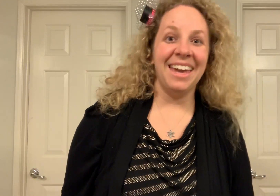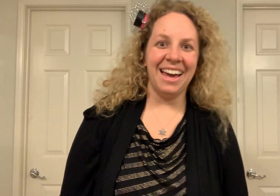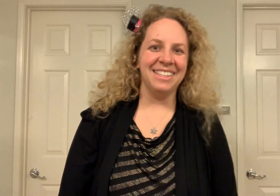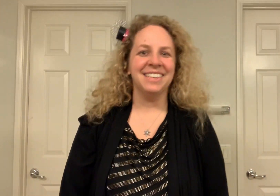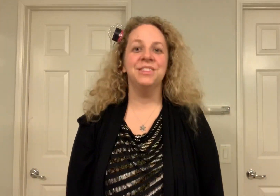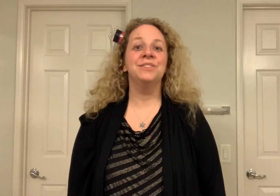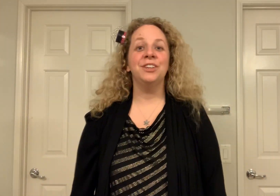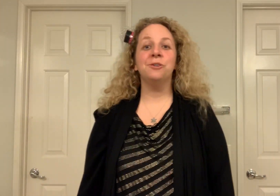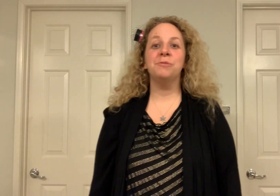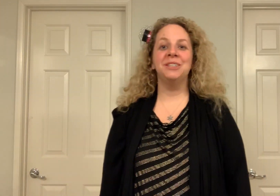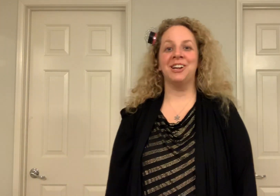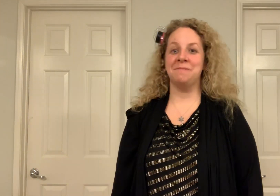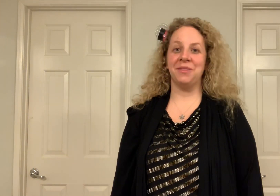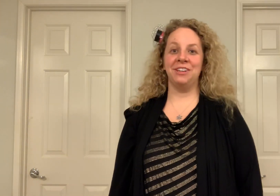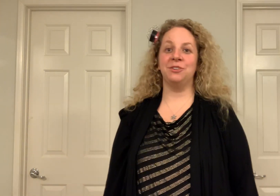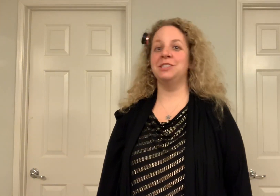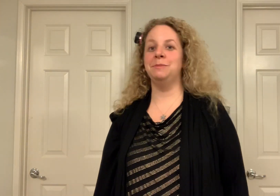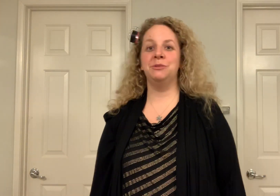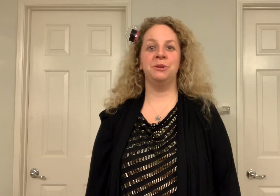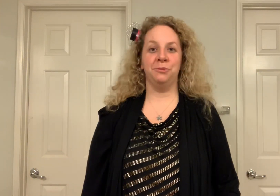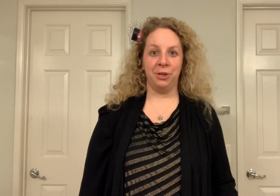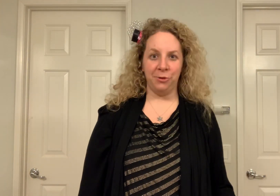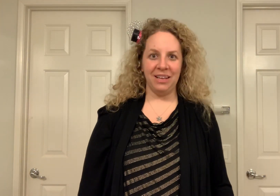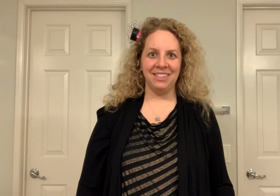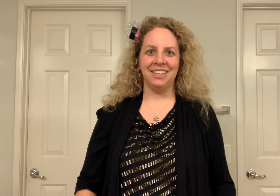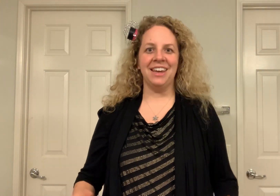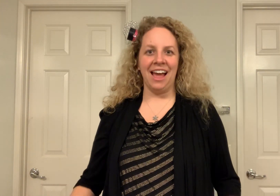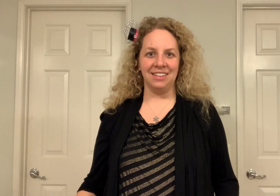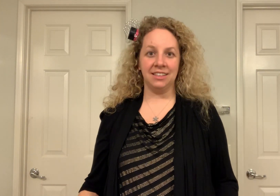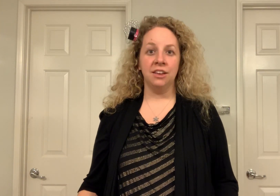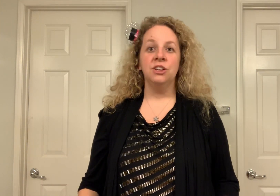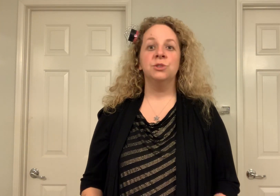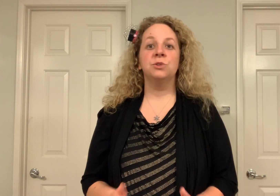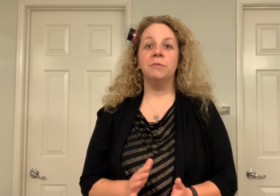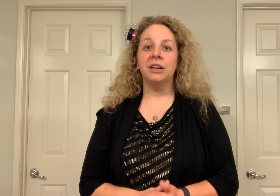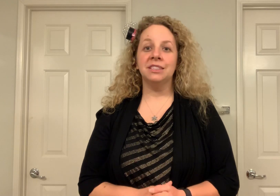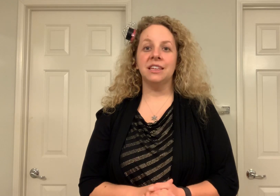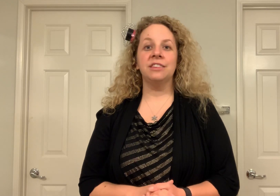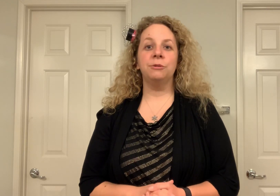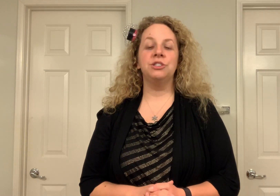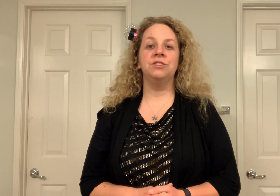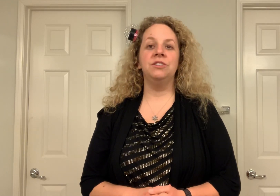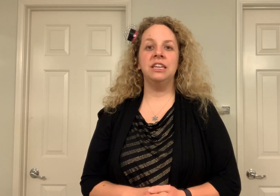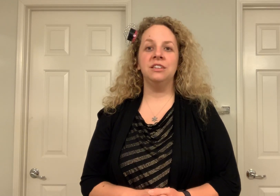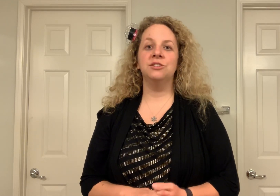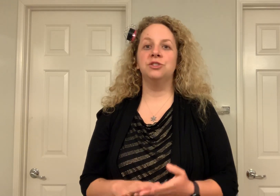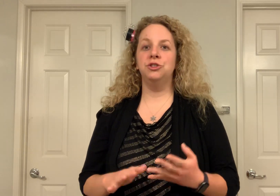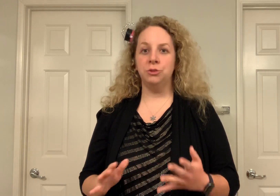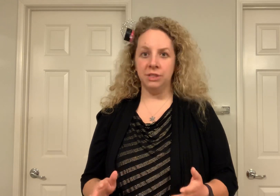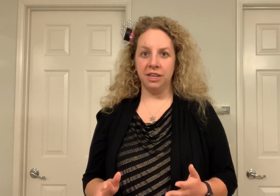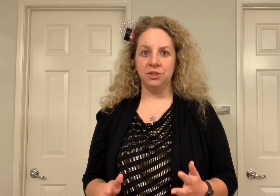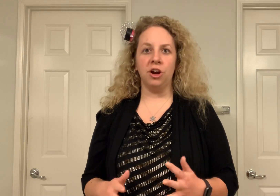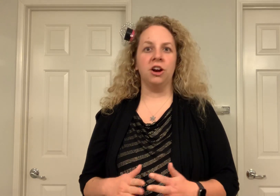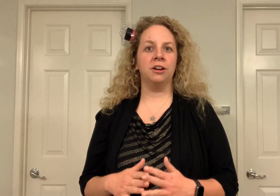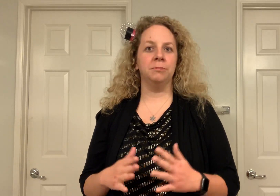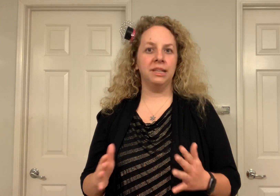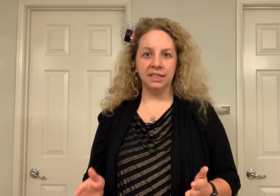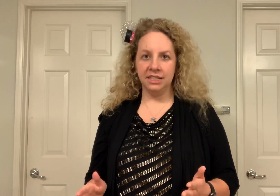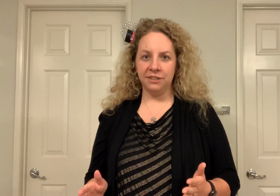Hey guys, in this video we'll be talking about the difference between request and ask. So in American Sign Language, these two signs are completely different